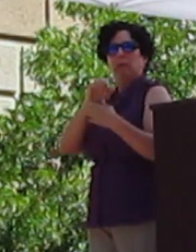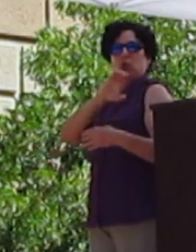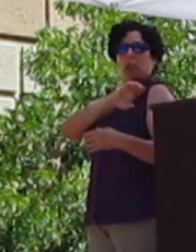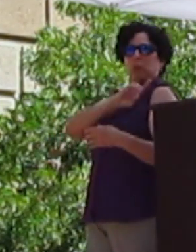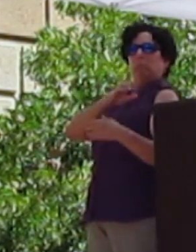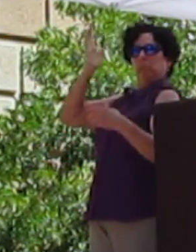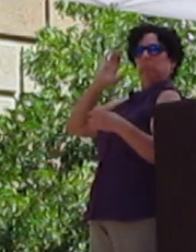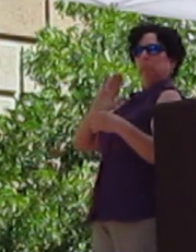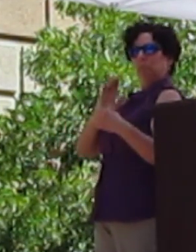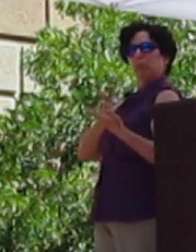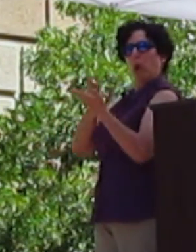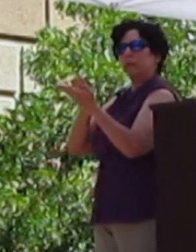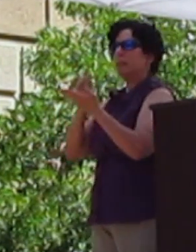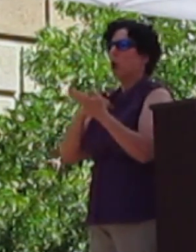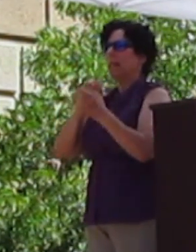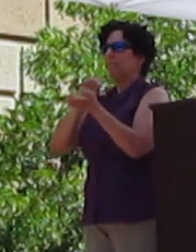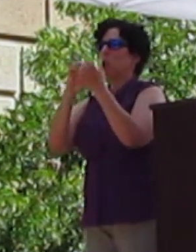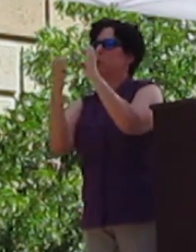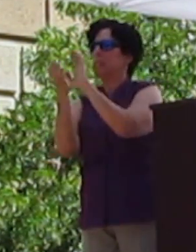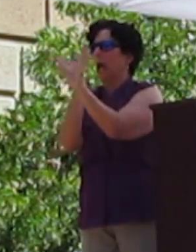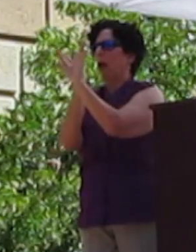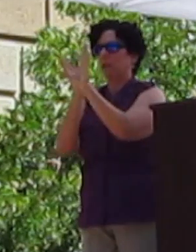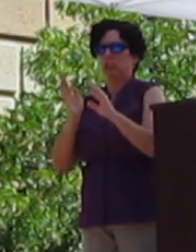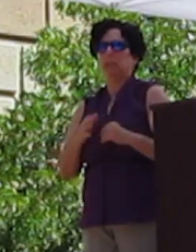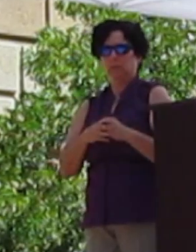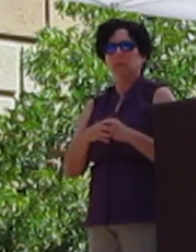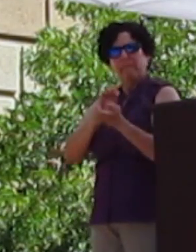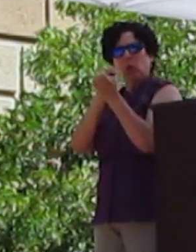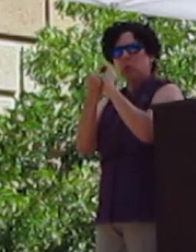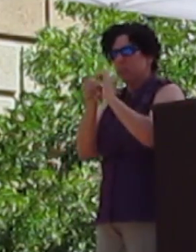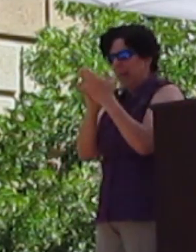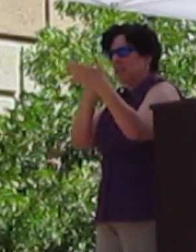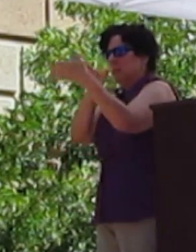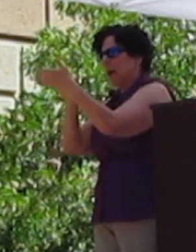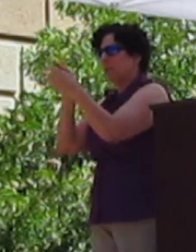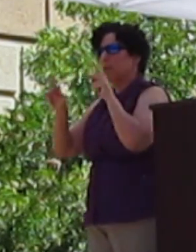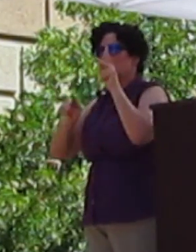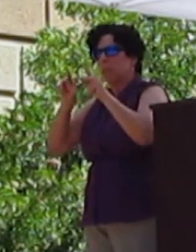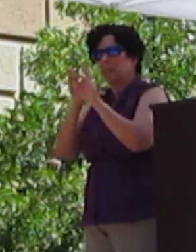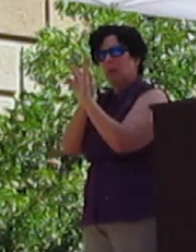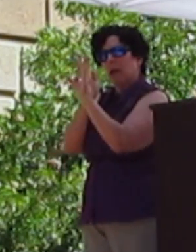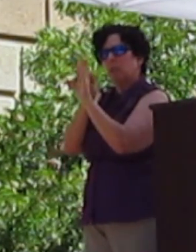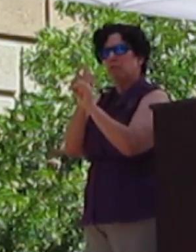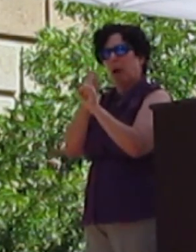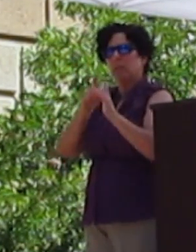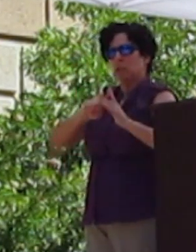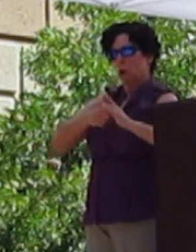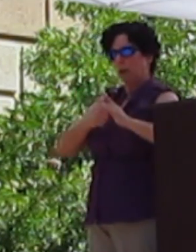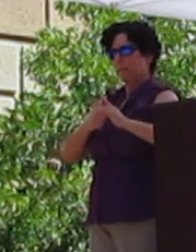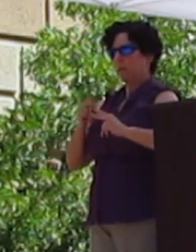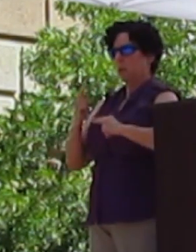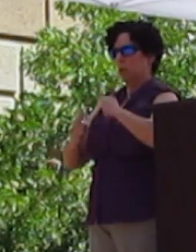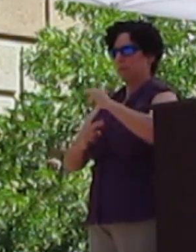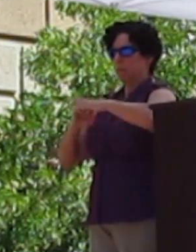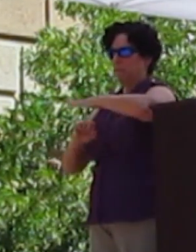called evolutionary psychology. Evolutionary psychology is the study of human psychology by building up from the universal foundation of